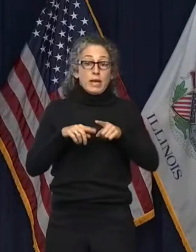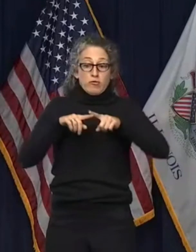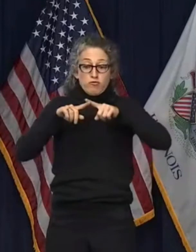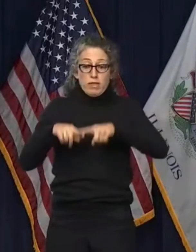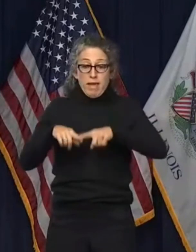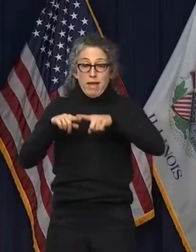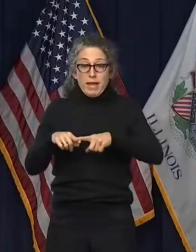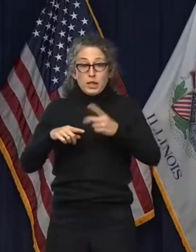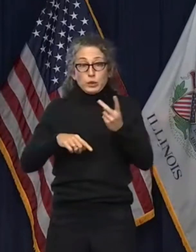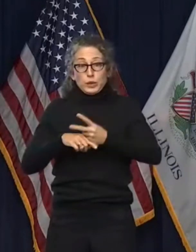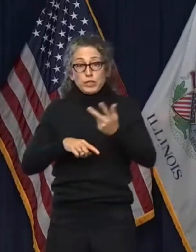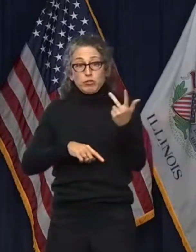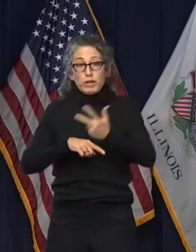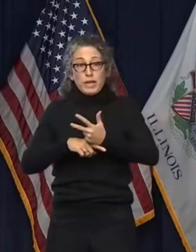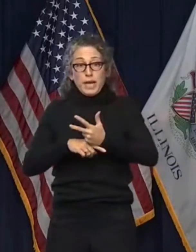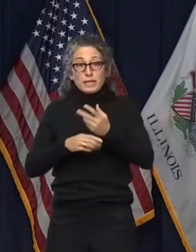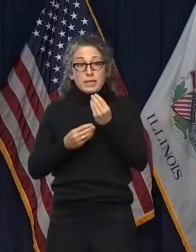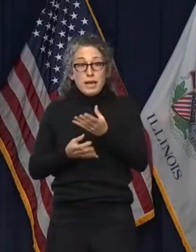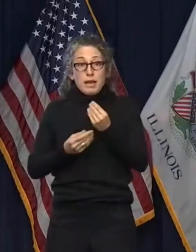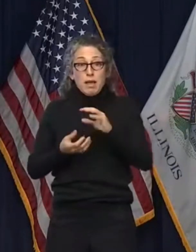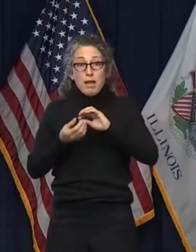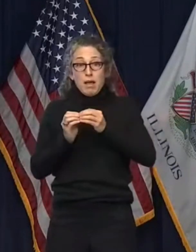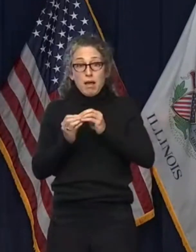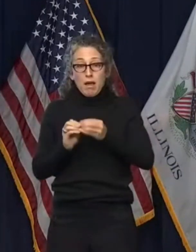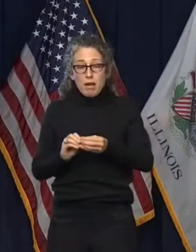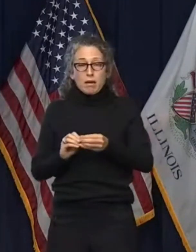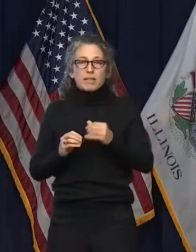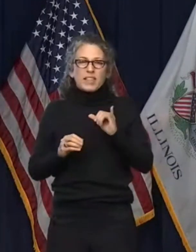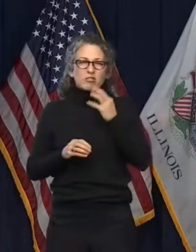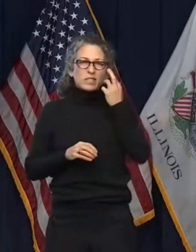a few days' data. It's why we often do averages.